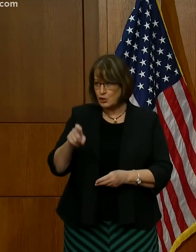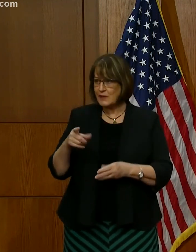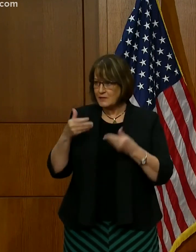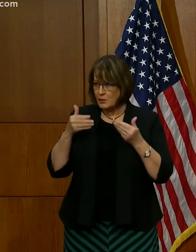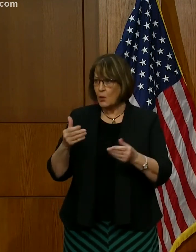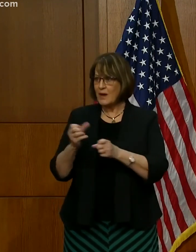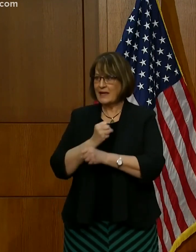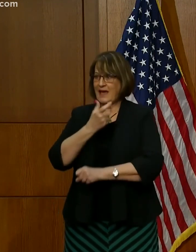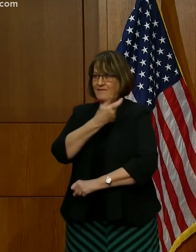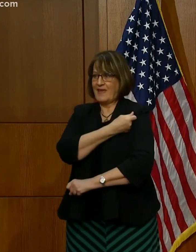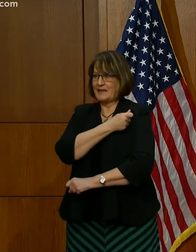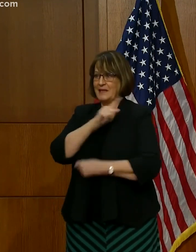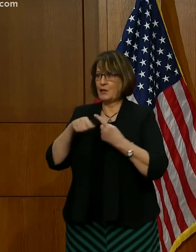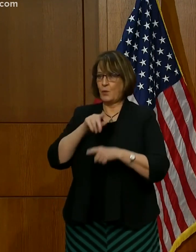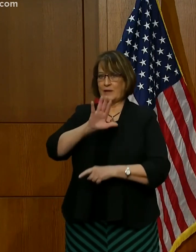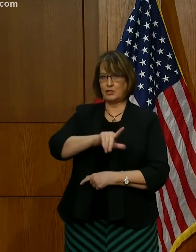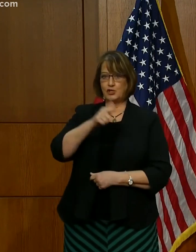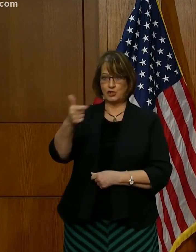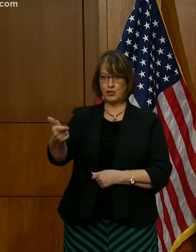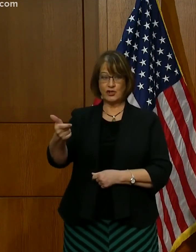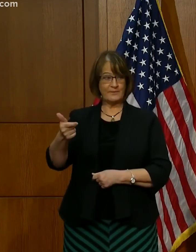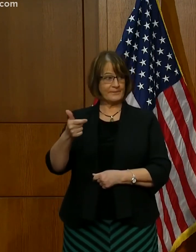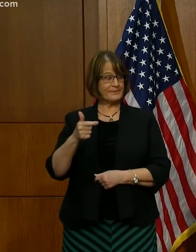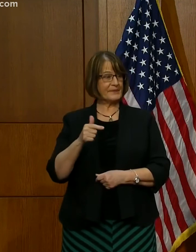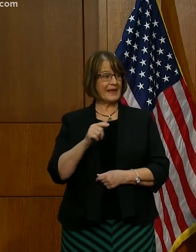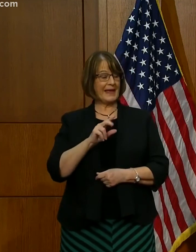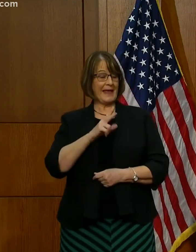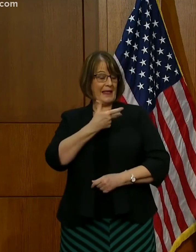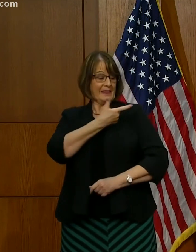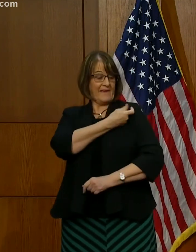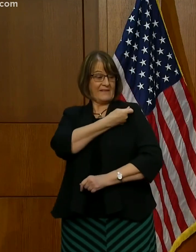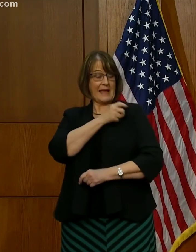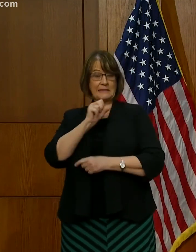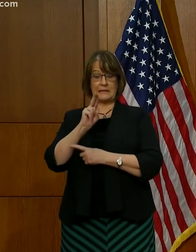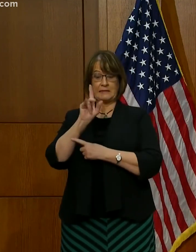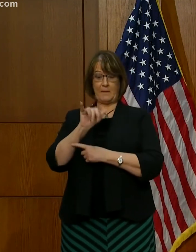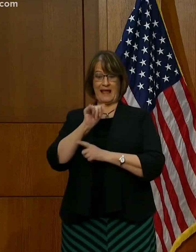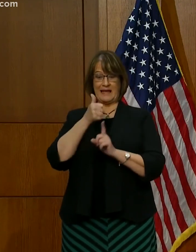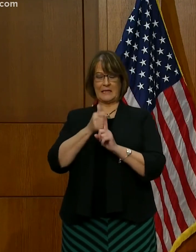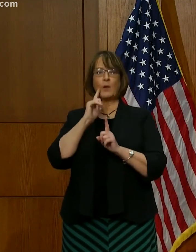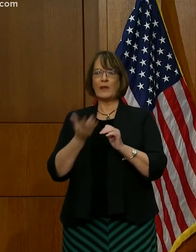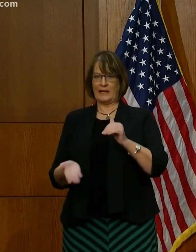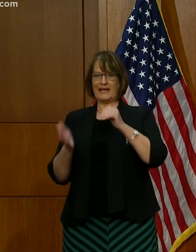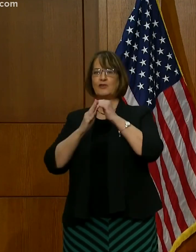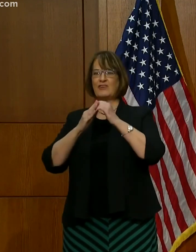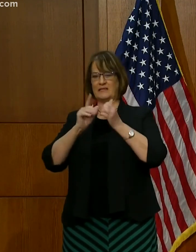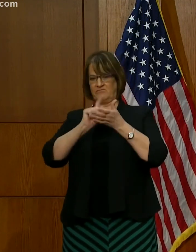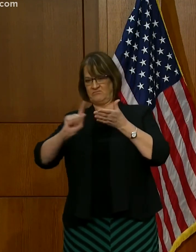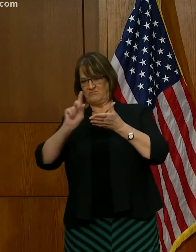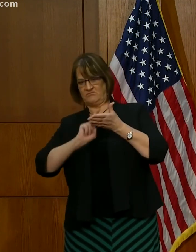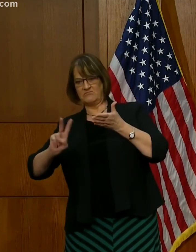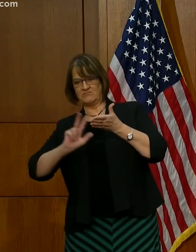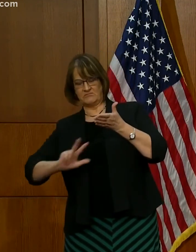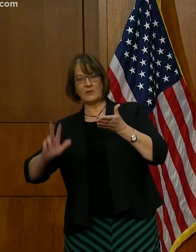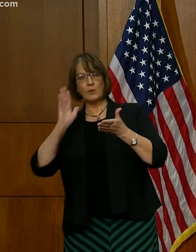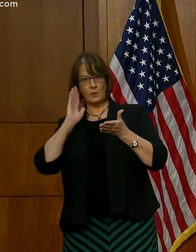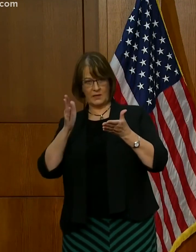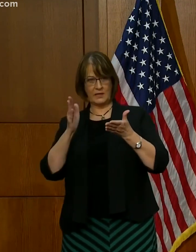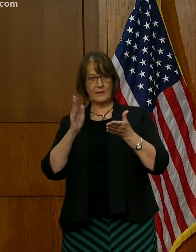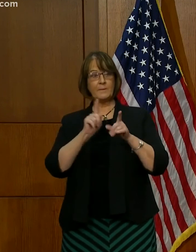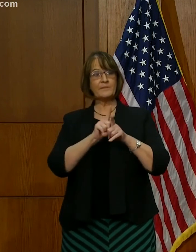vaccinated when your turn comes. The vaccine supply will increase in the coming weeks, and as it